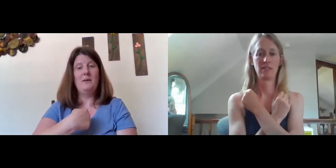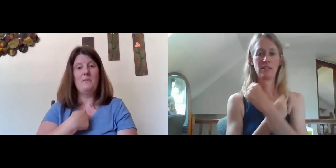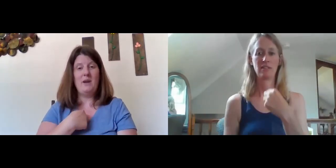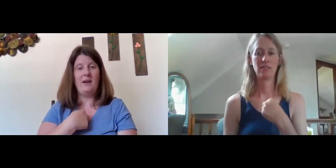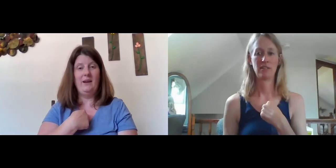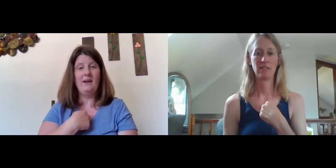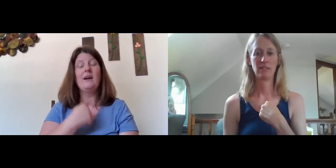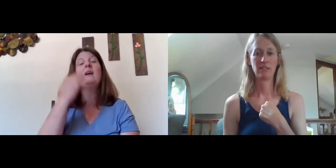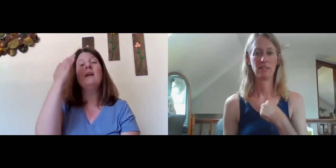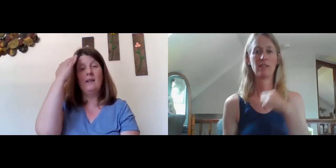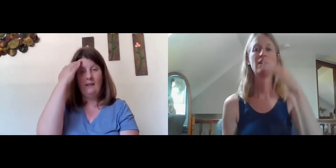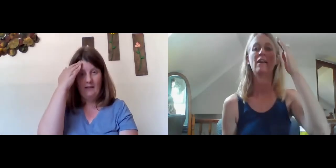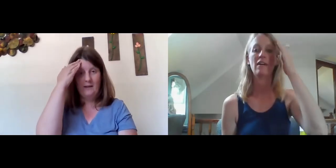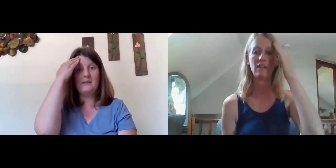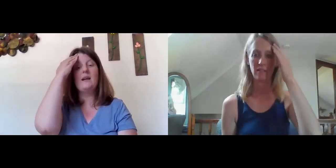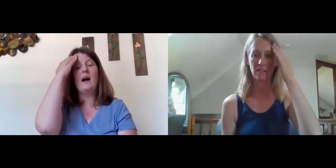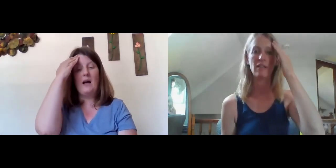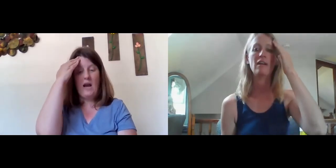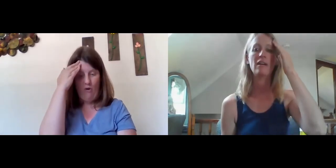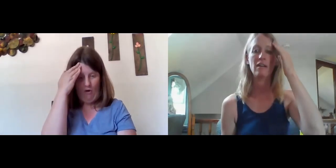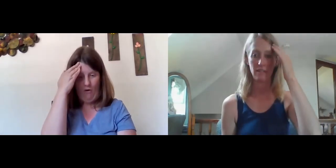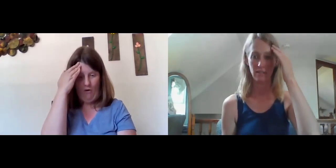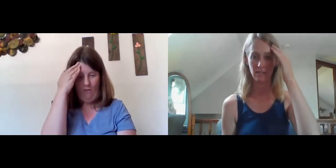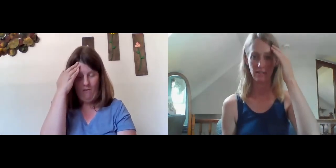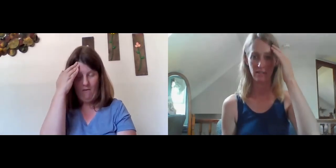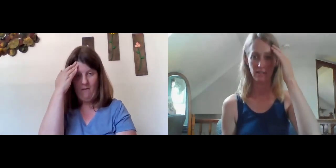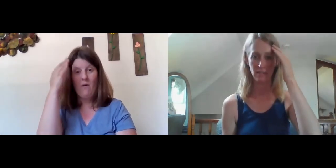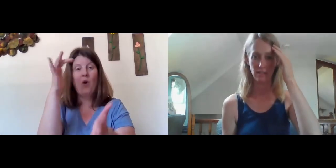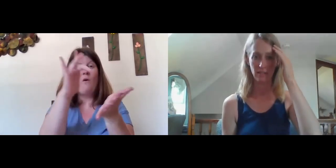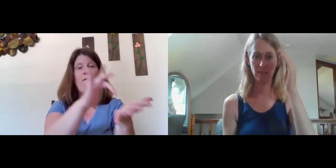loves me. This I know,